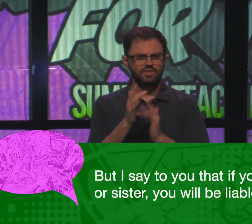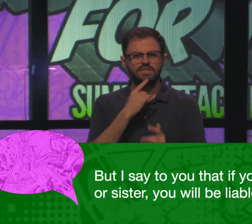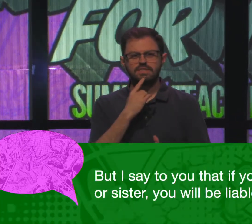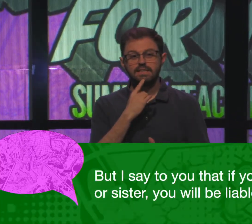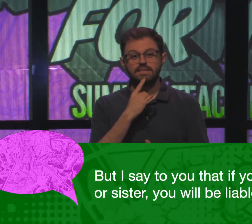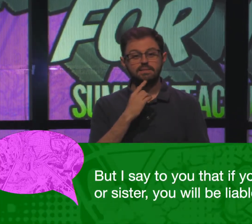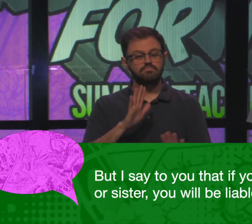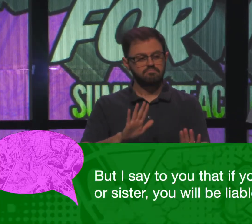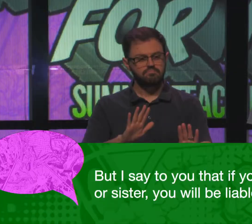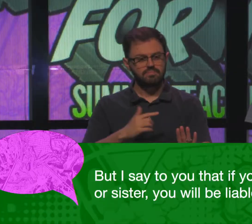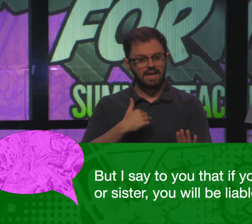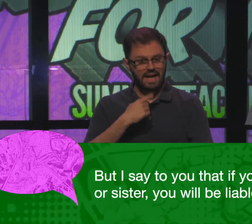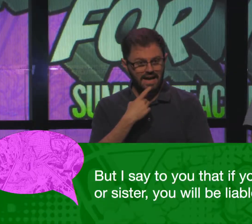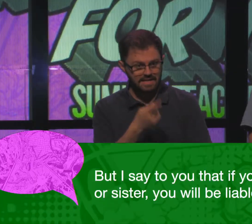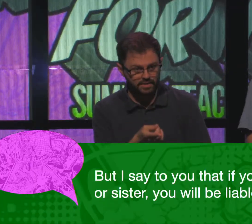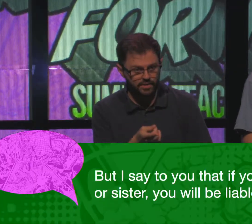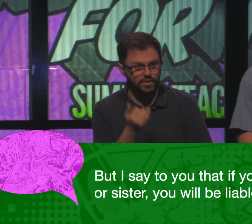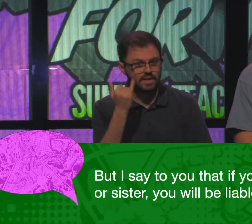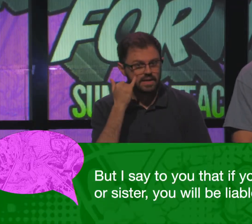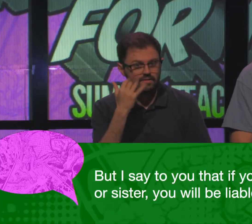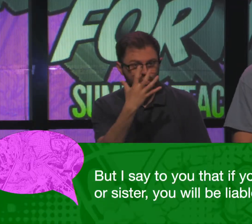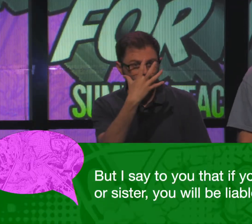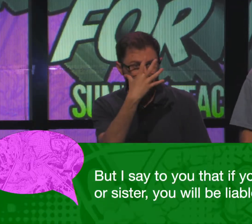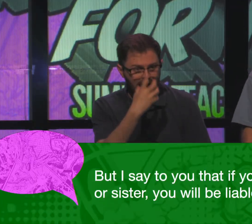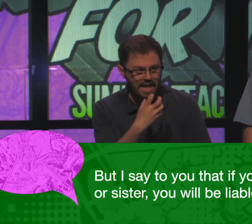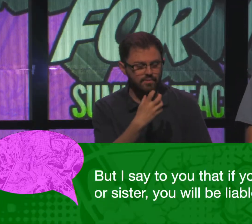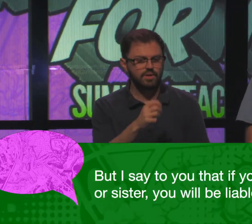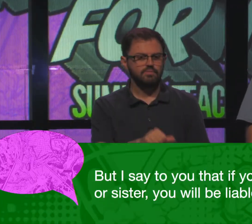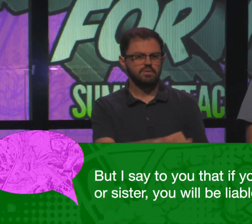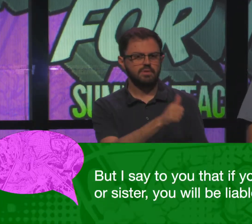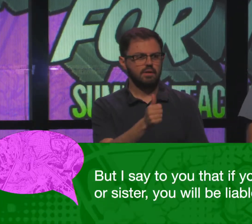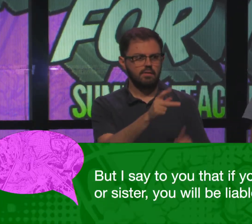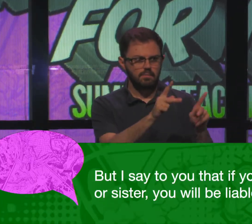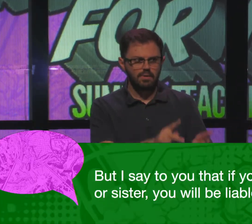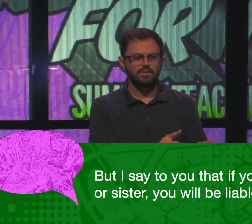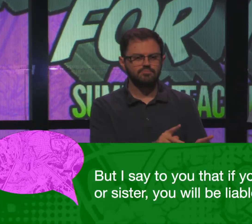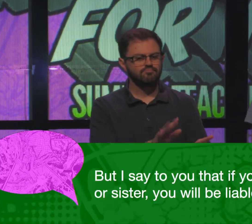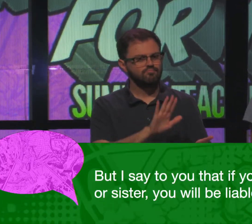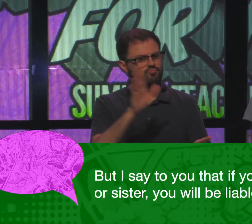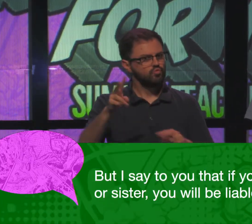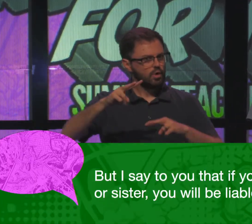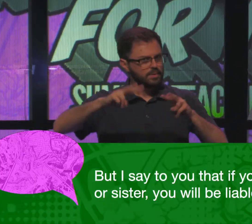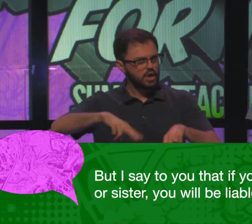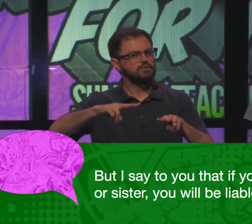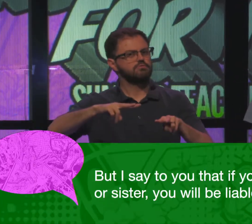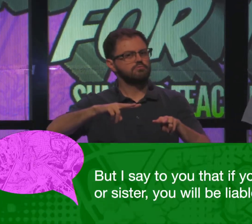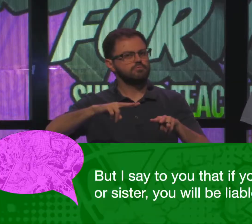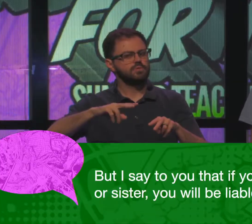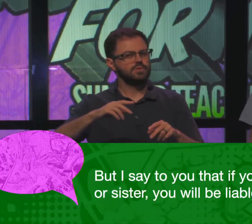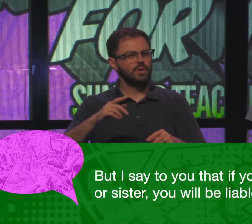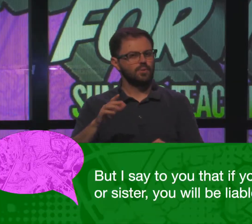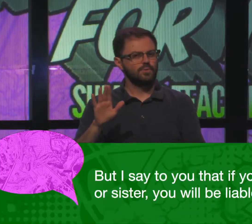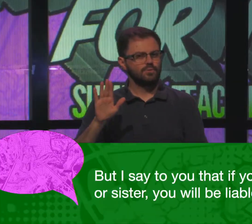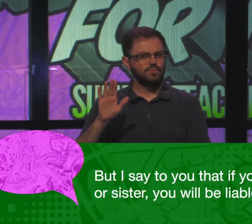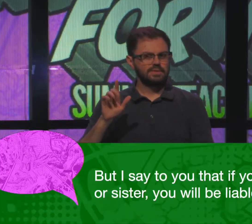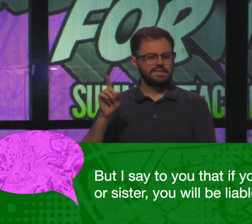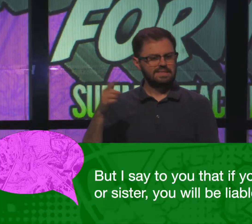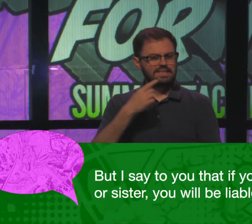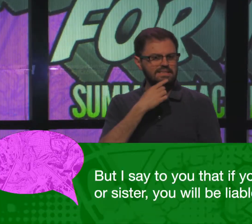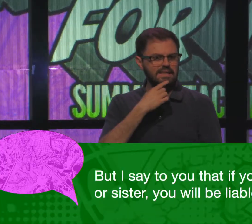that if you are angry with a brother or sister, you'll be liable to judgment. It's like, let me evolve this thinking a little